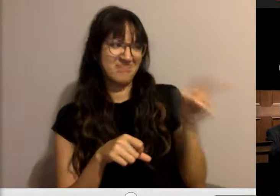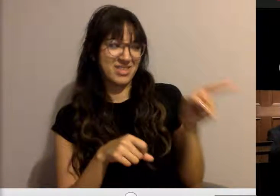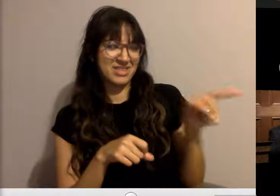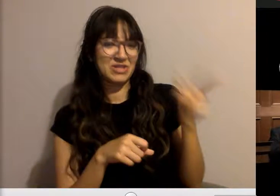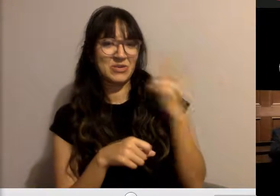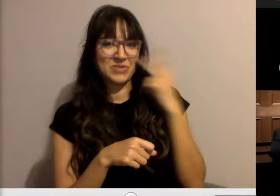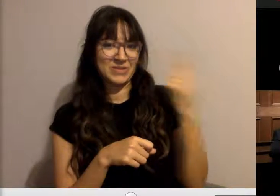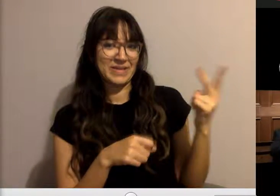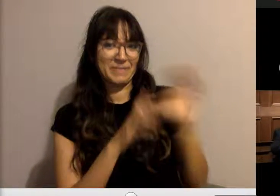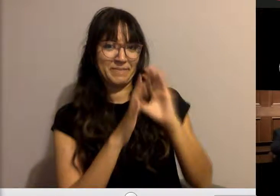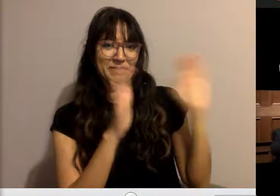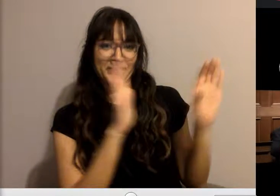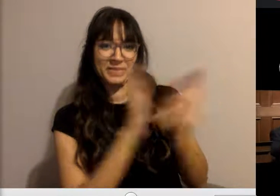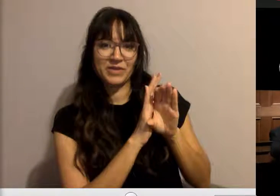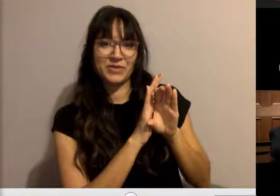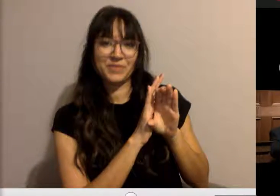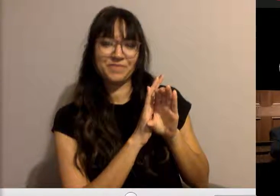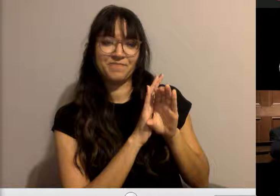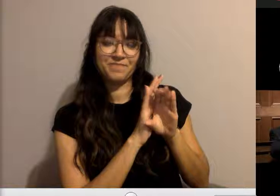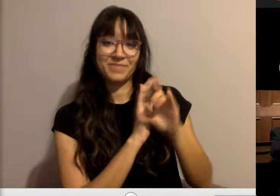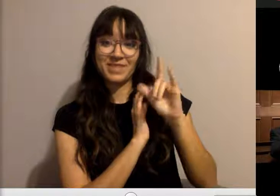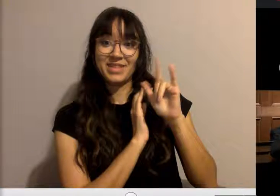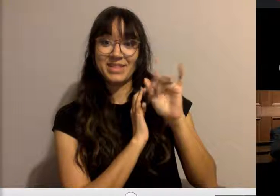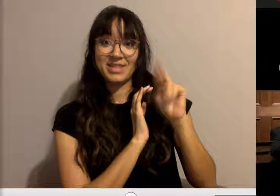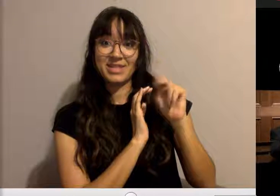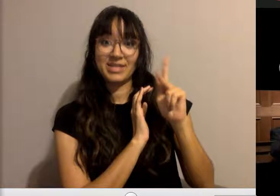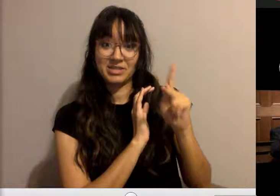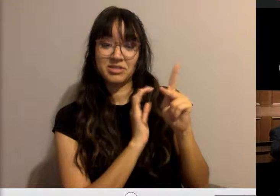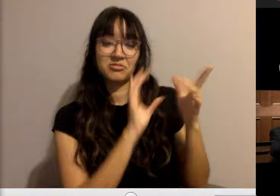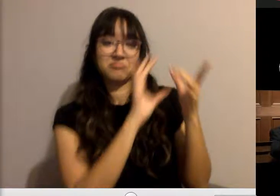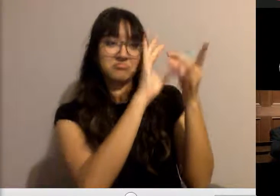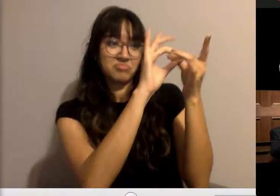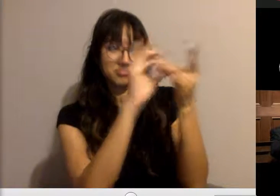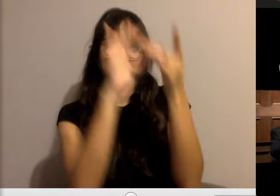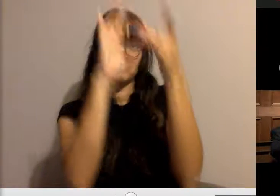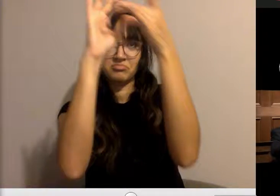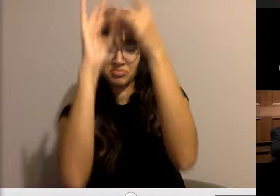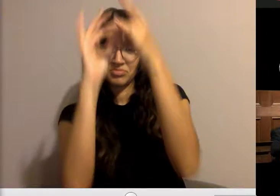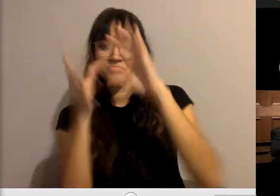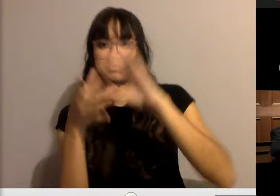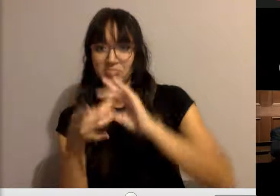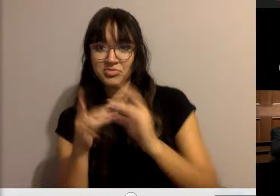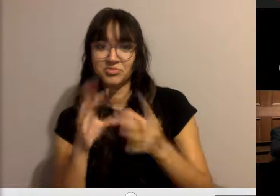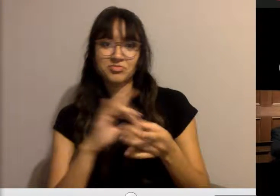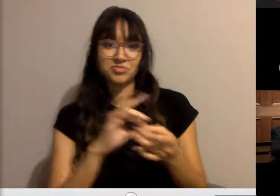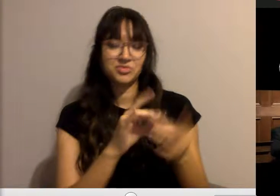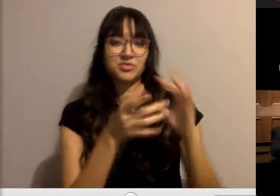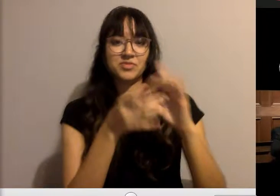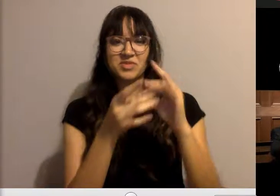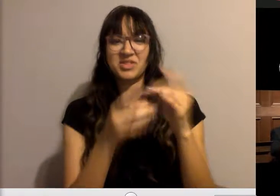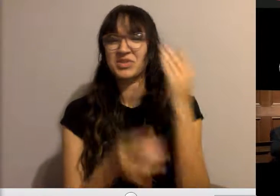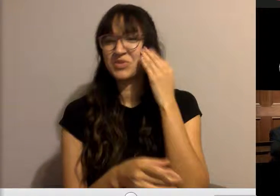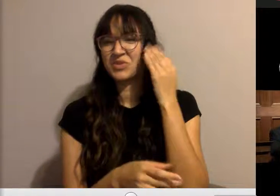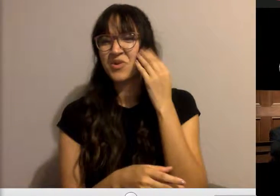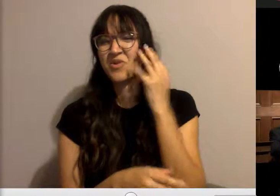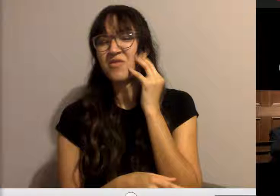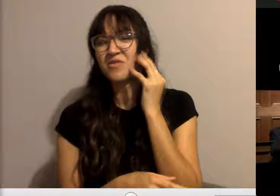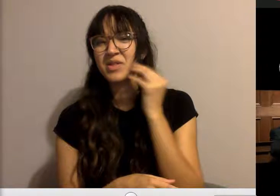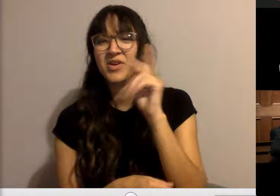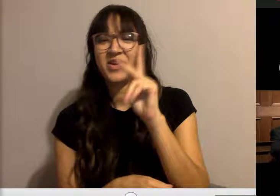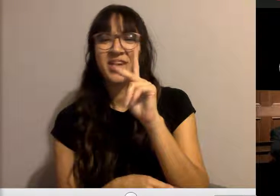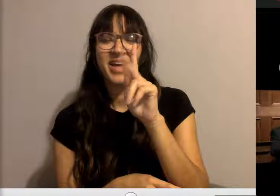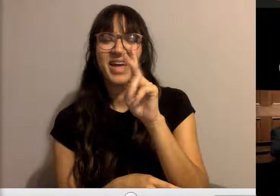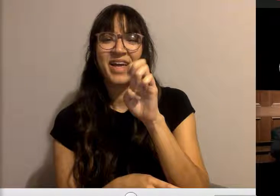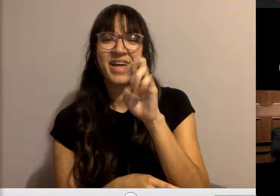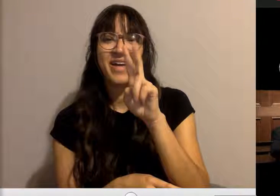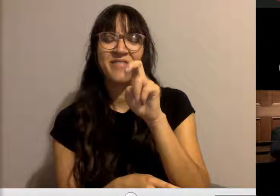links between most every one of these civilizations. If you're familiar with Kevin Bacon, the 6 degrees of Kevin